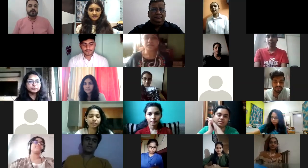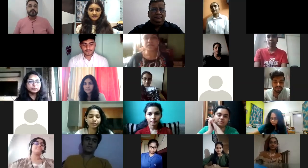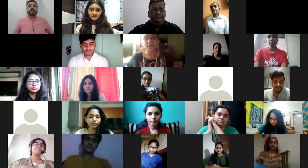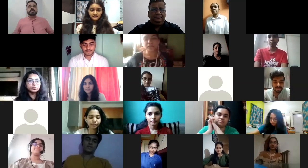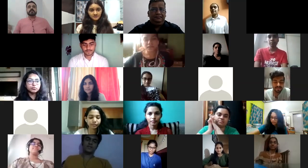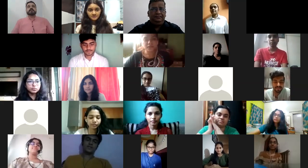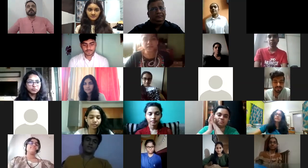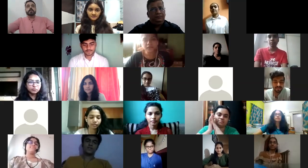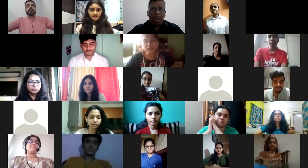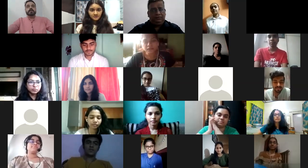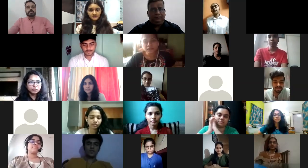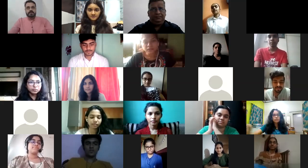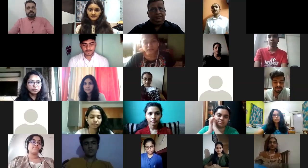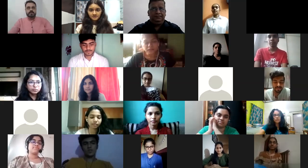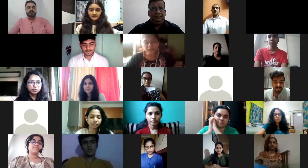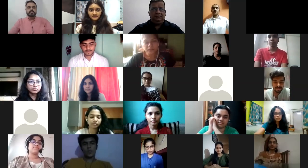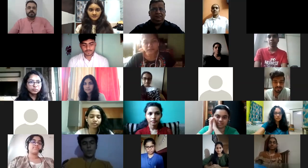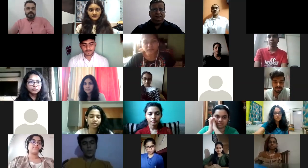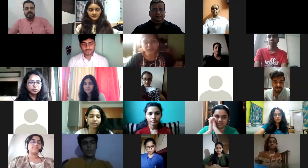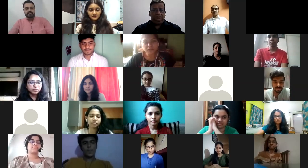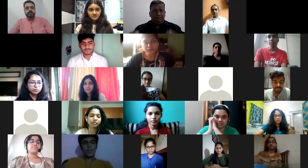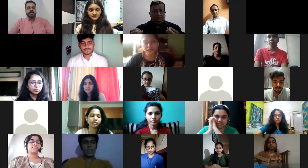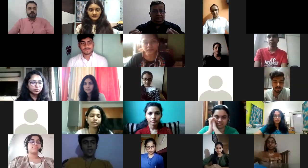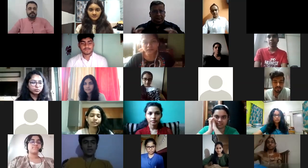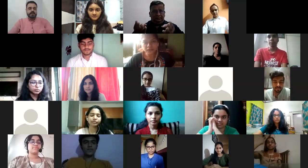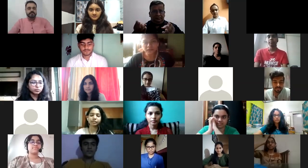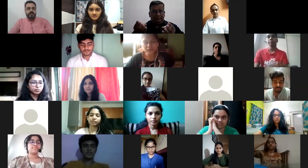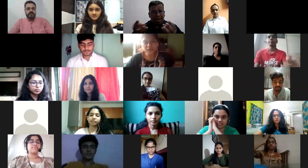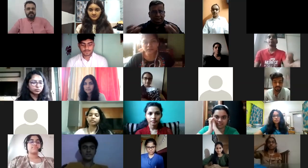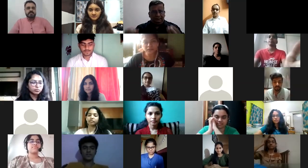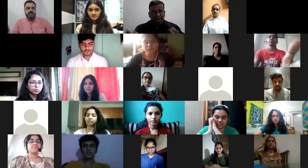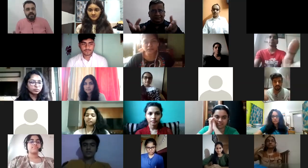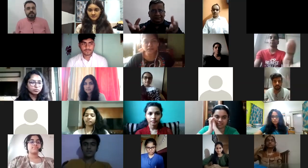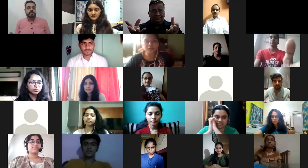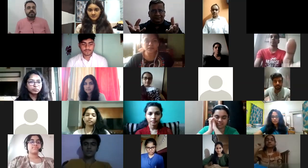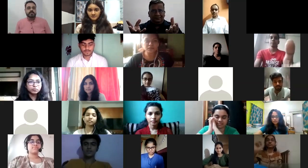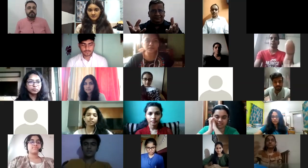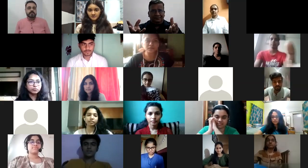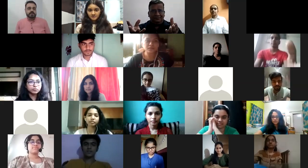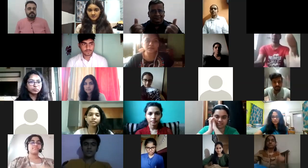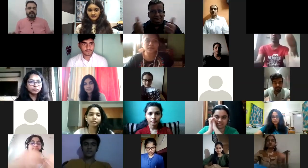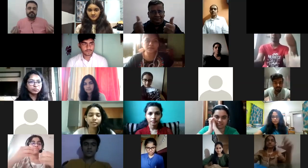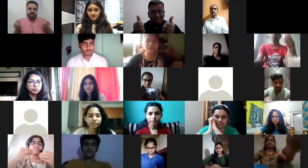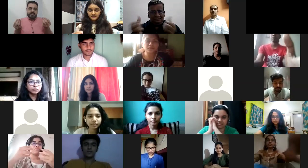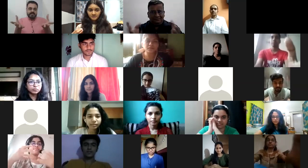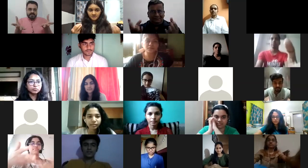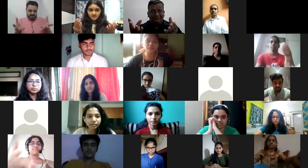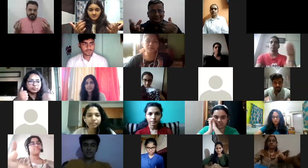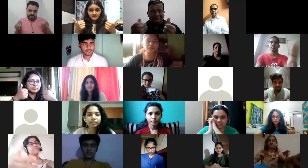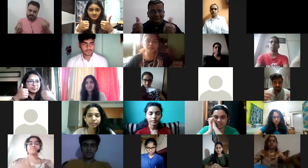week. Okay, so please have a look at Gopal. He's signing the word week. Can we start? Let's